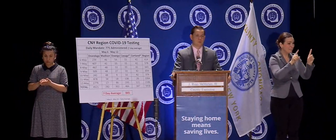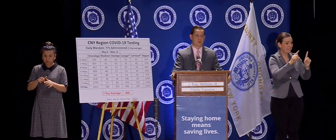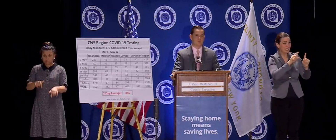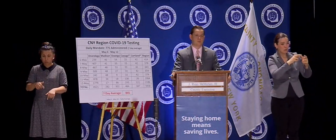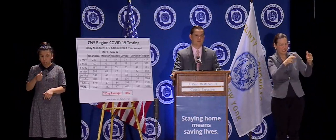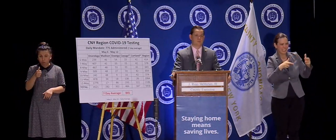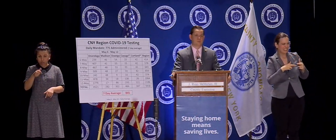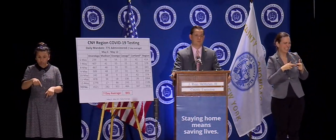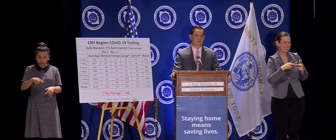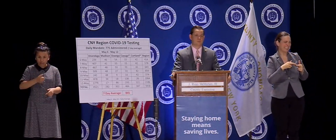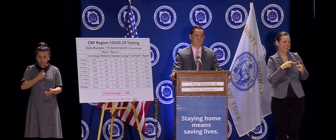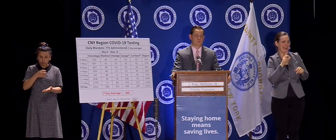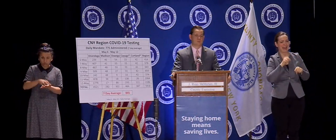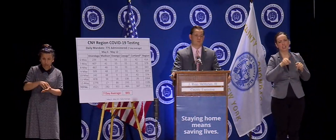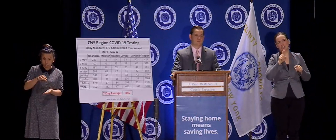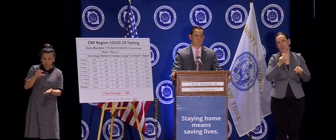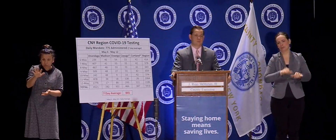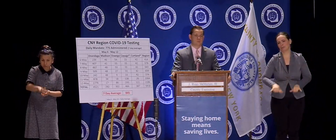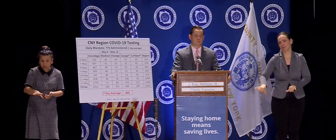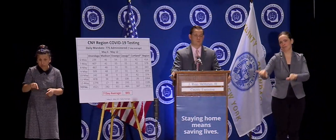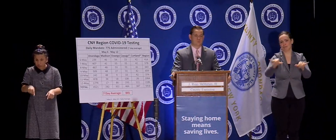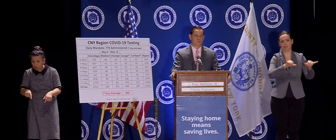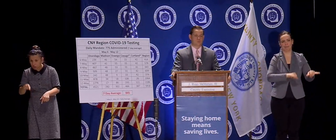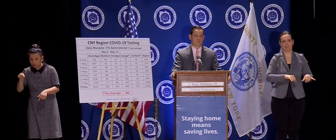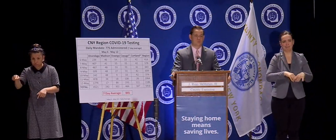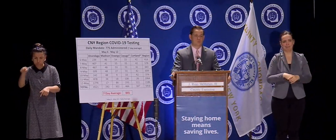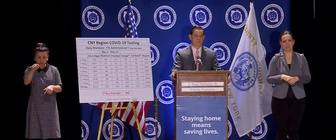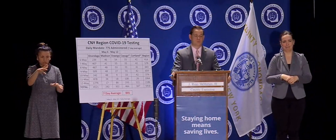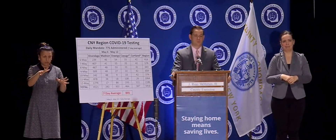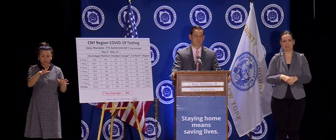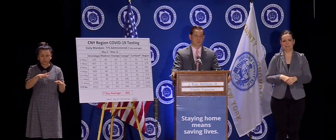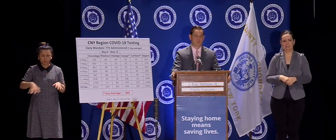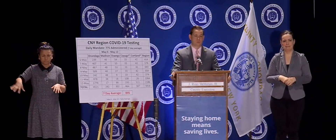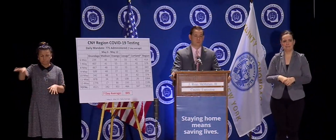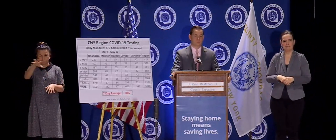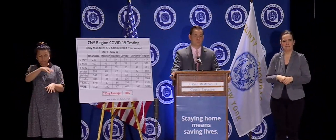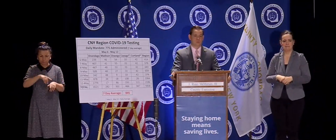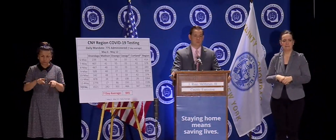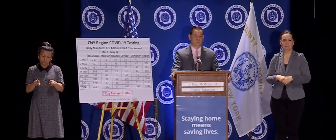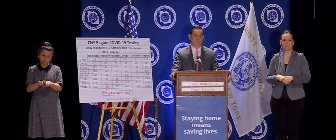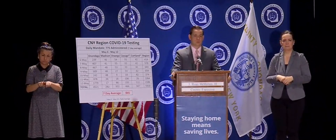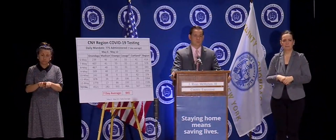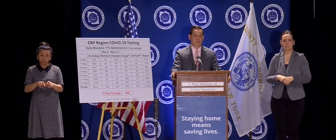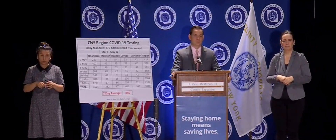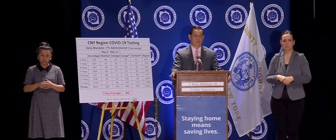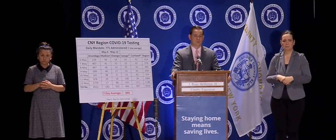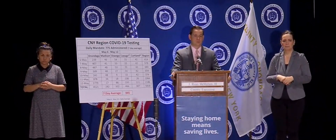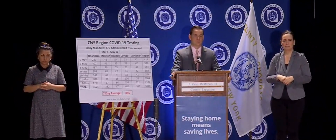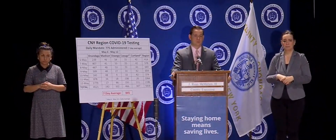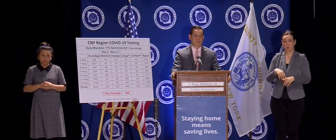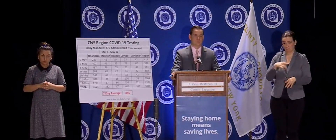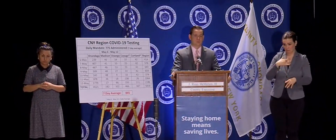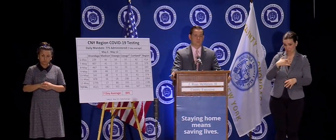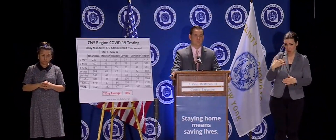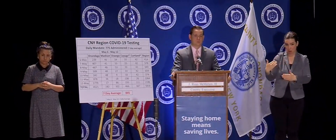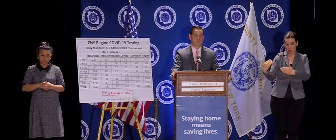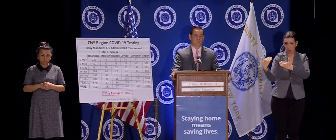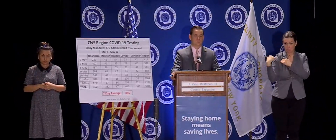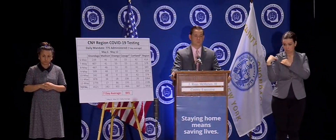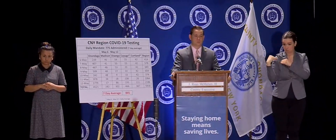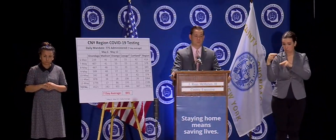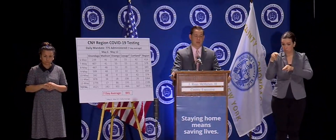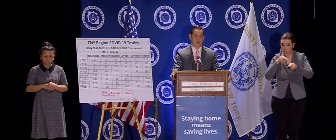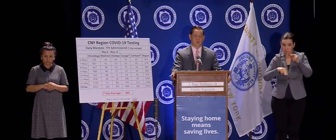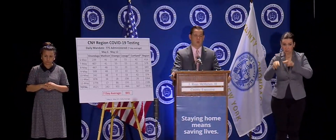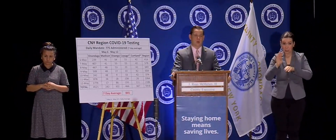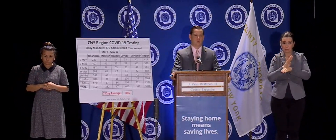like you'll be enforcing this, or you're thinking you're going to be enforcing businesses opening based off fines is the main way you